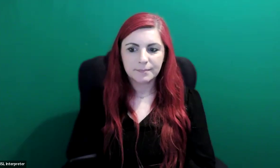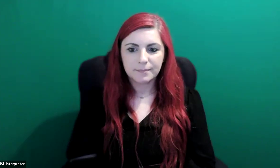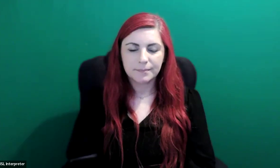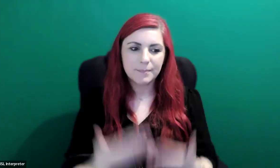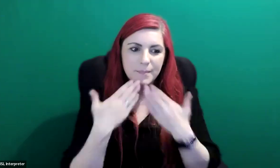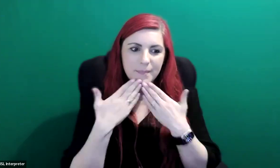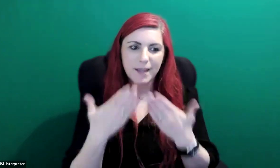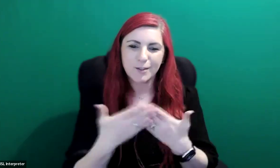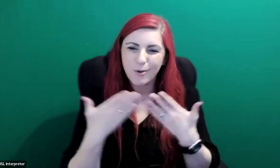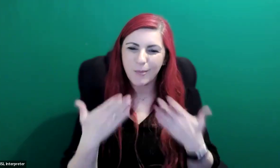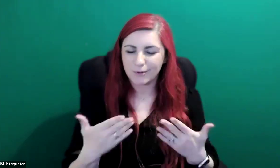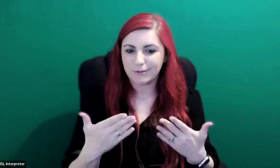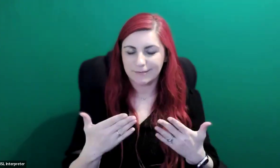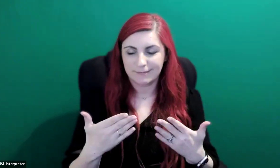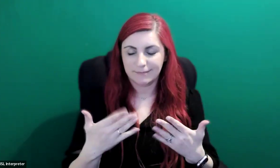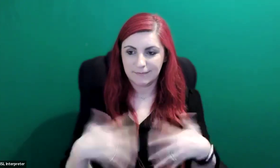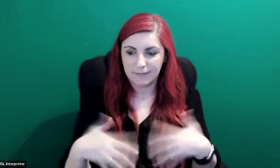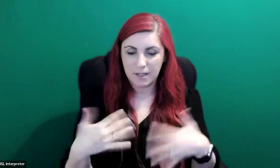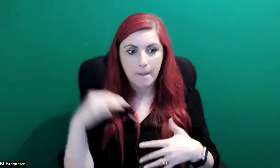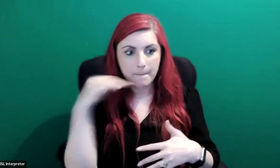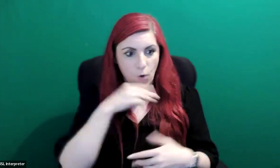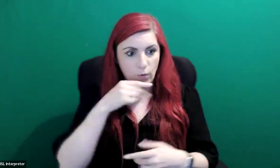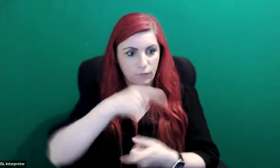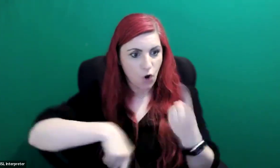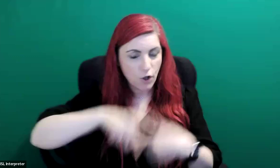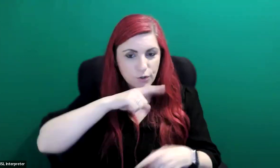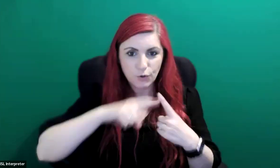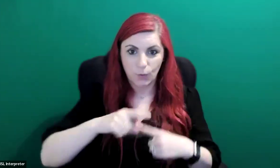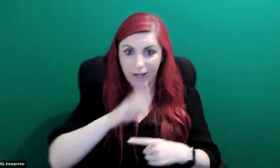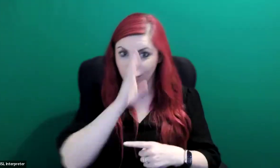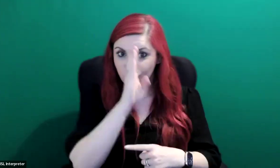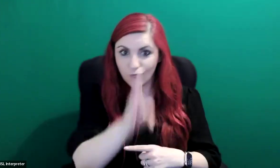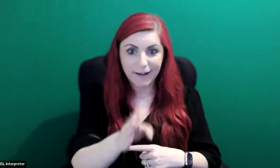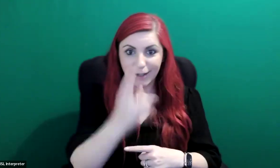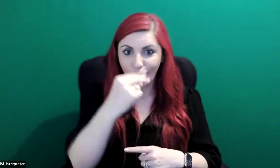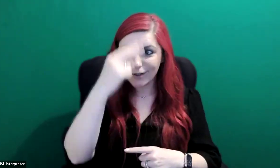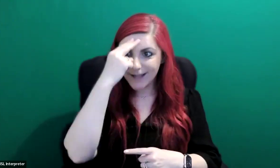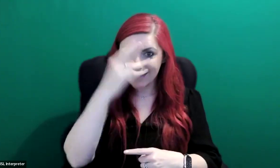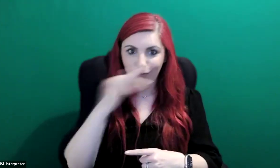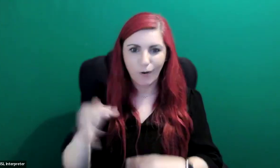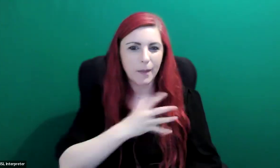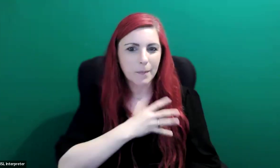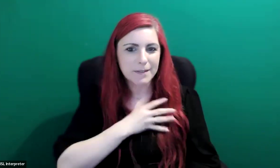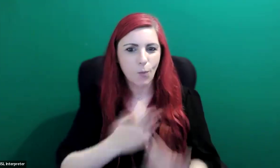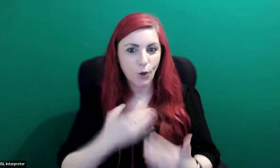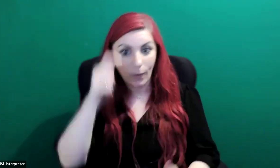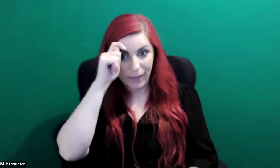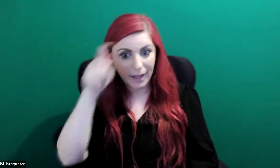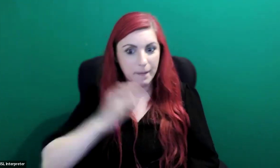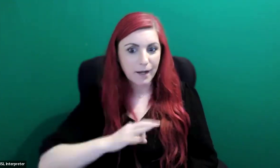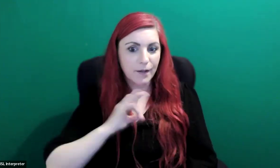Thank you so much, Theresia. I think it's really important for us to hear from directly inside the committee what is helpful to you. That